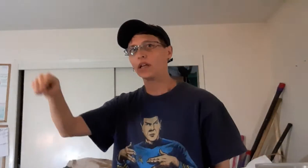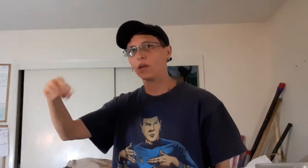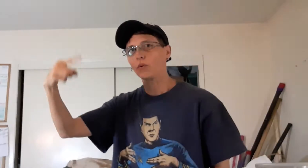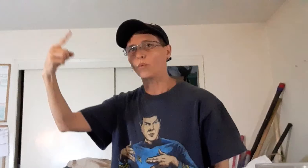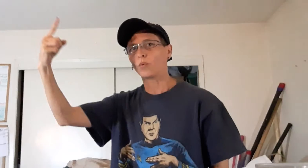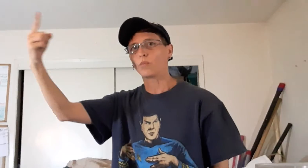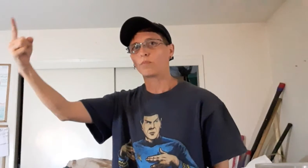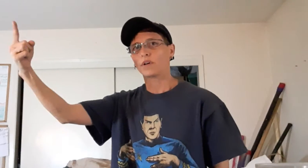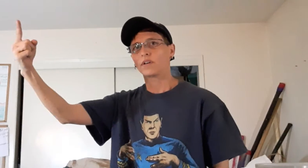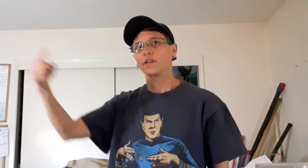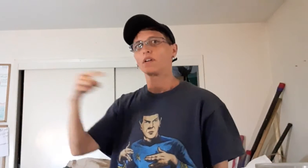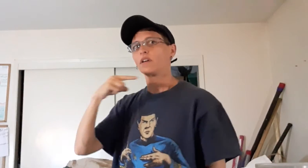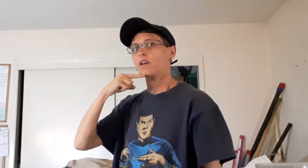Loop-de-loop.